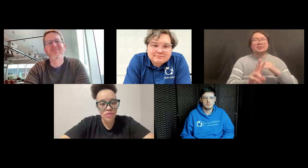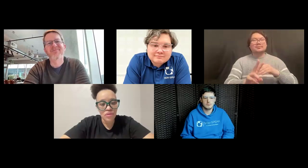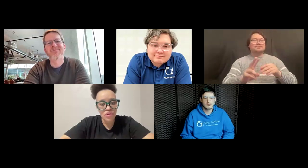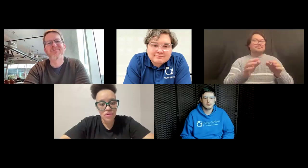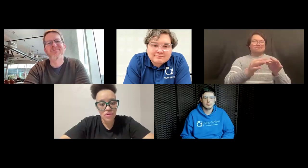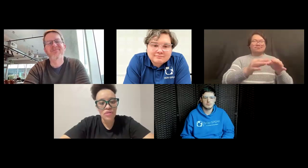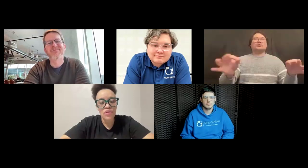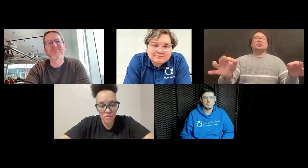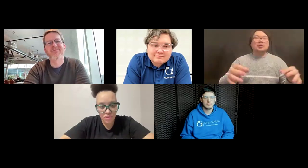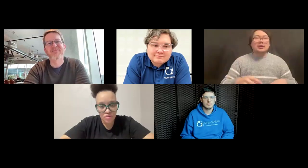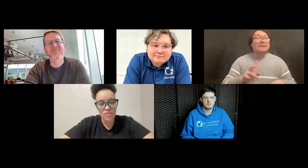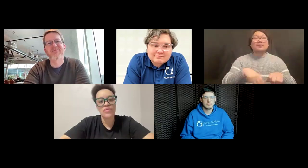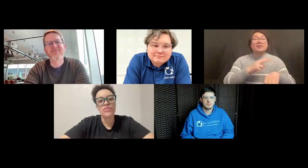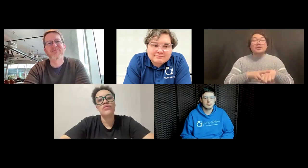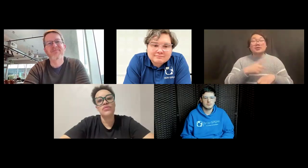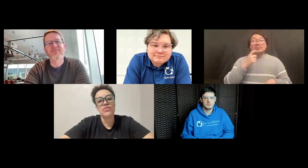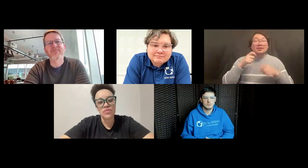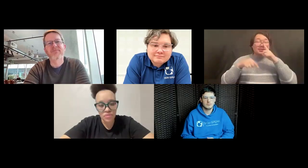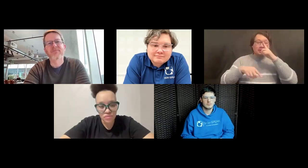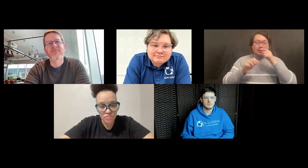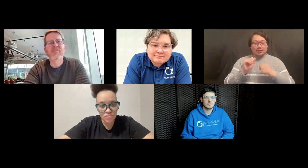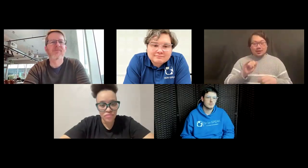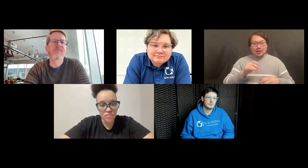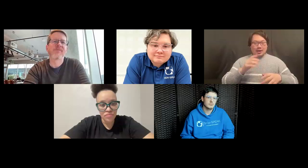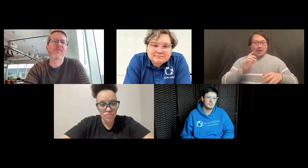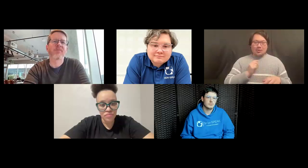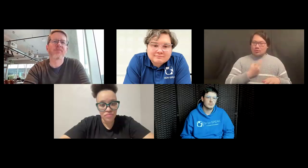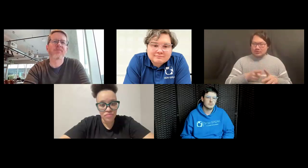those components to help us be able to predict the language naturally.